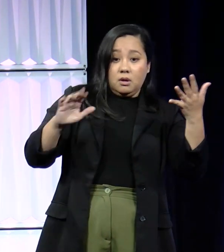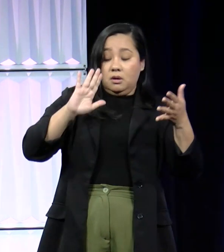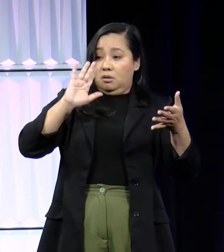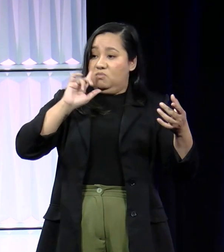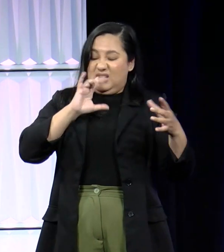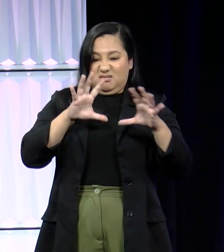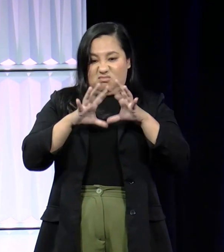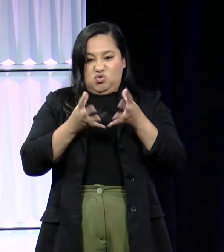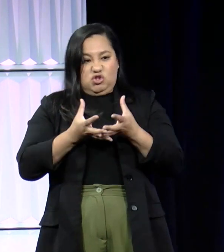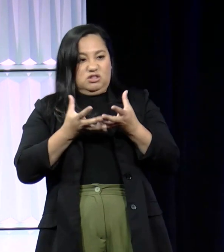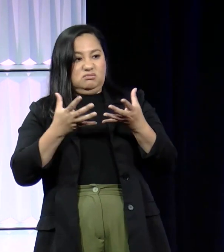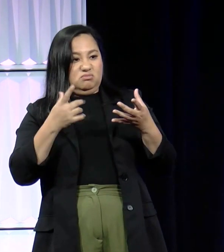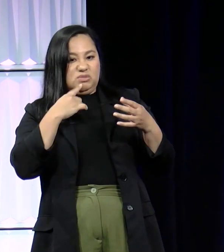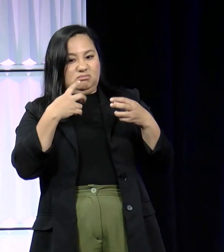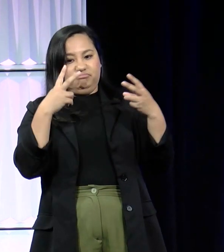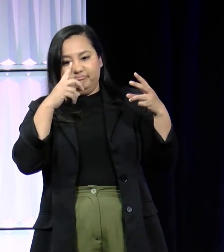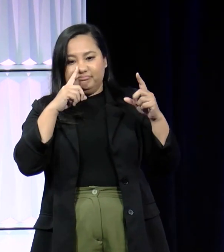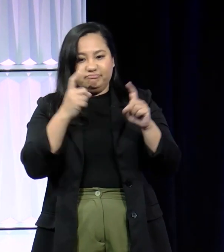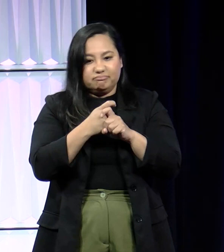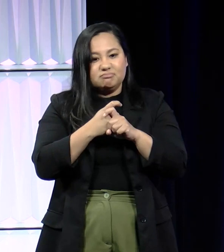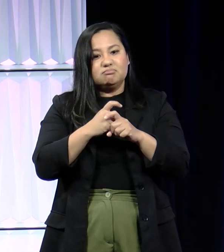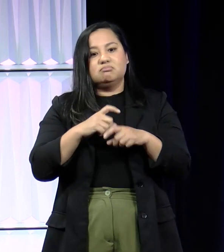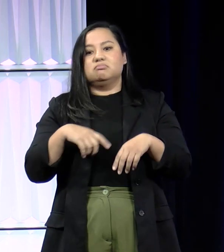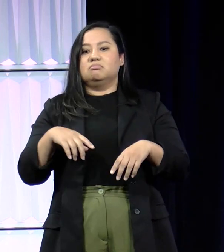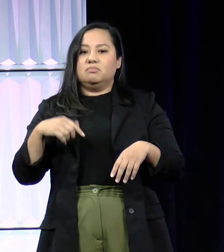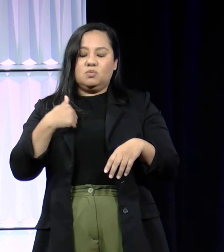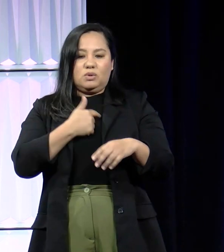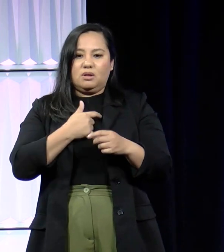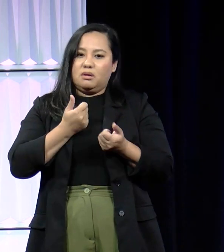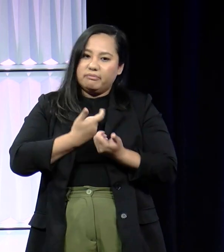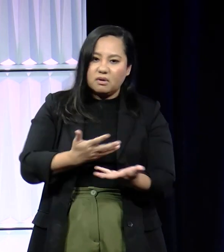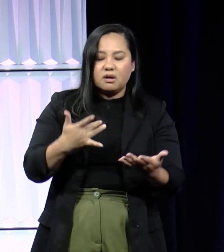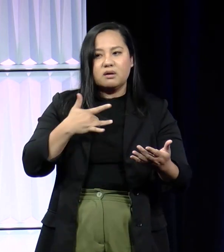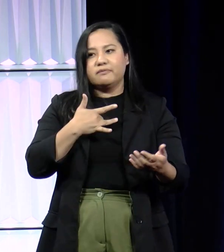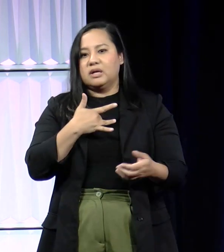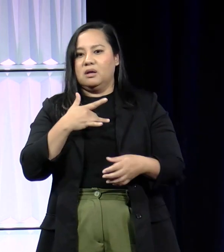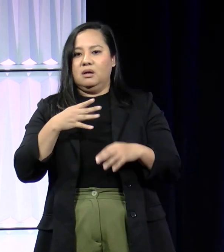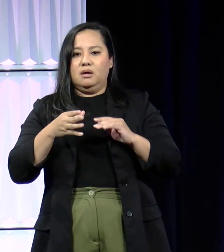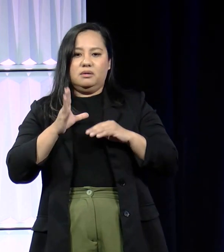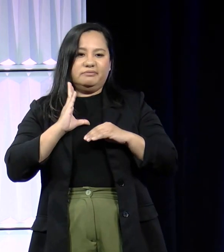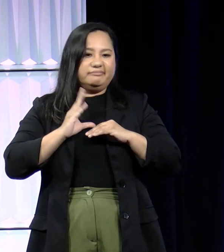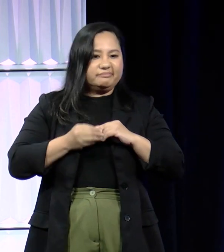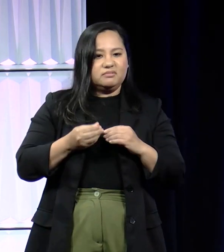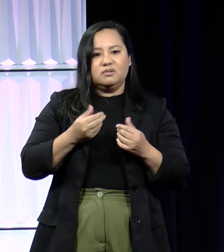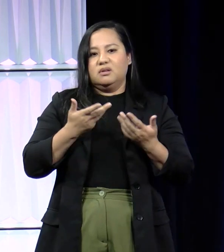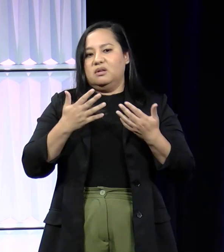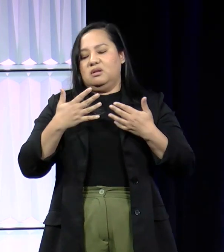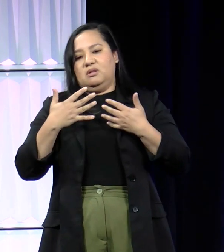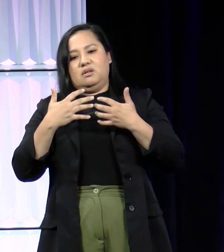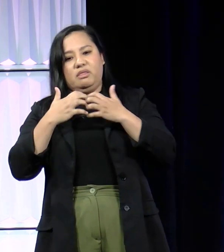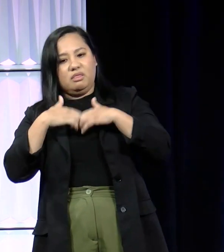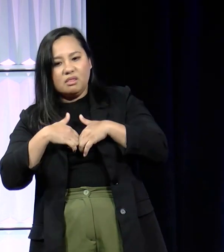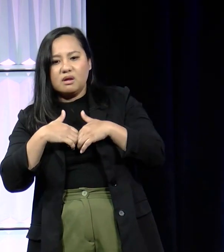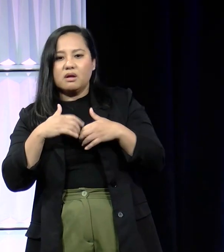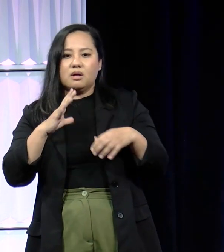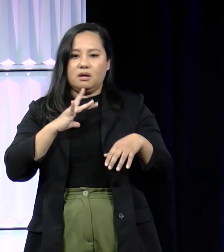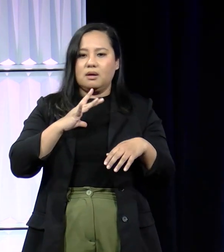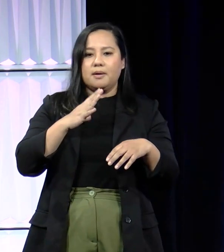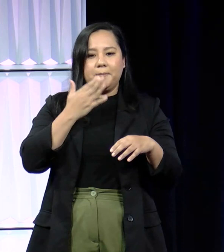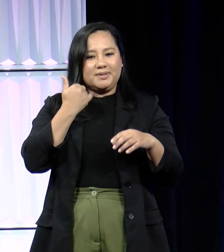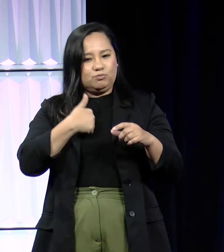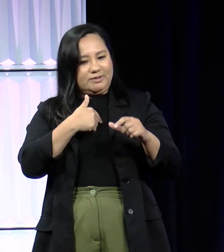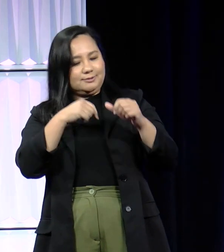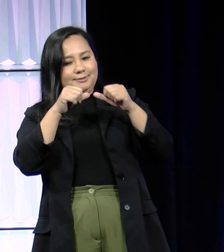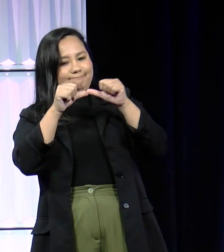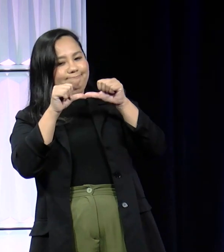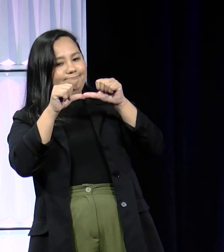at times it can feel defeating. But what I love about our work is how hopeful we remain despite the